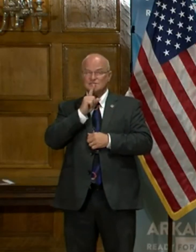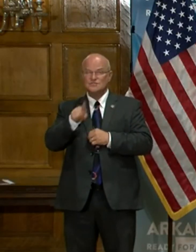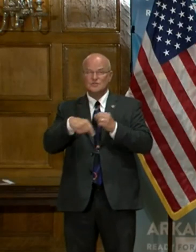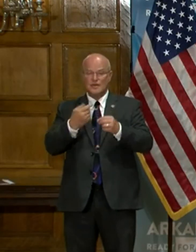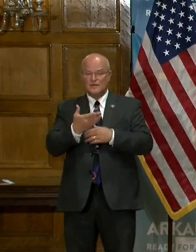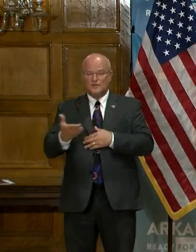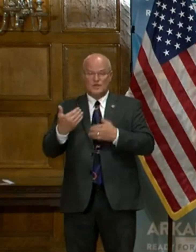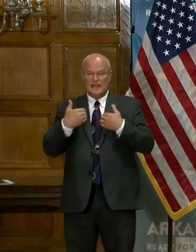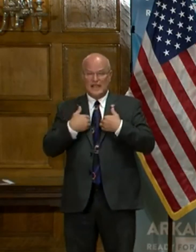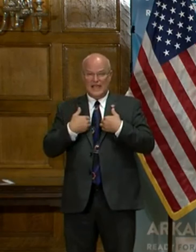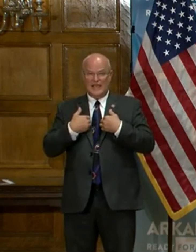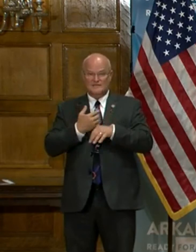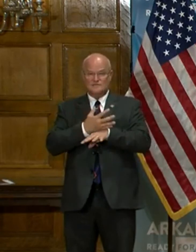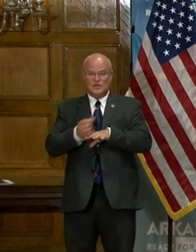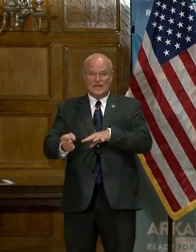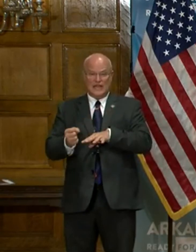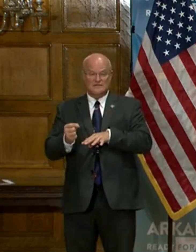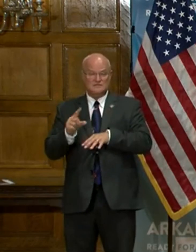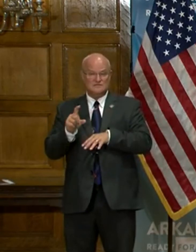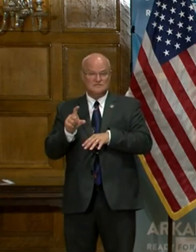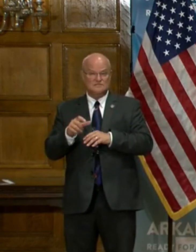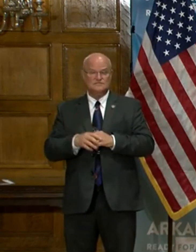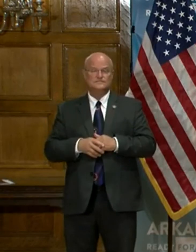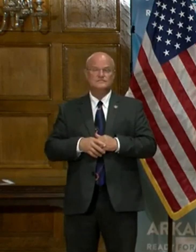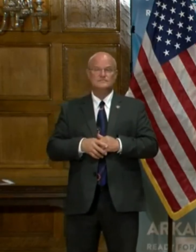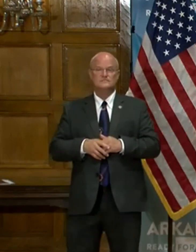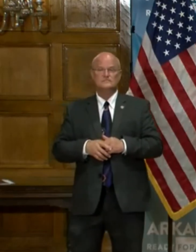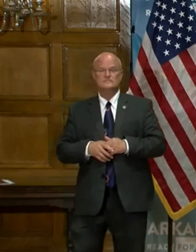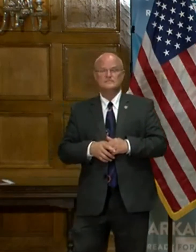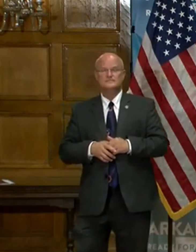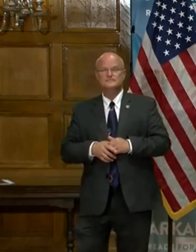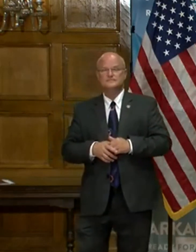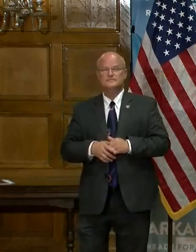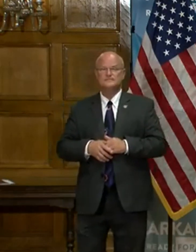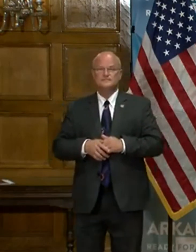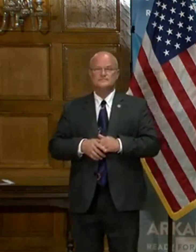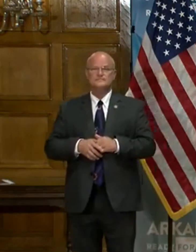of their resources for this type of testing event?